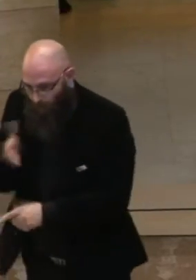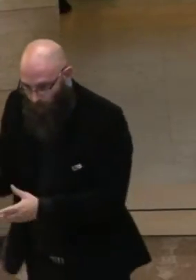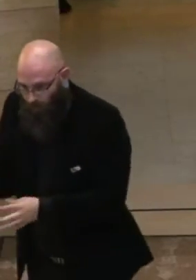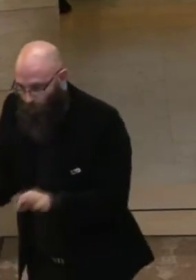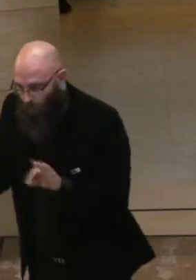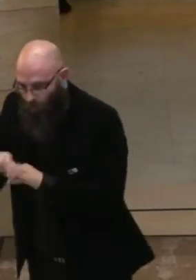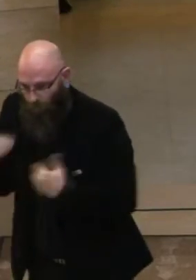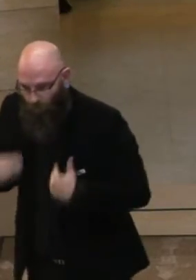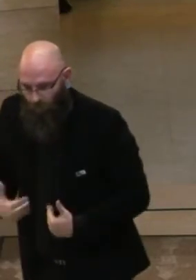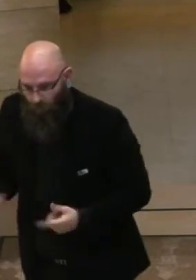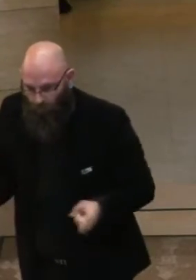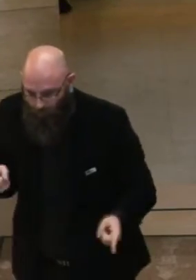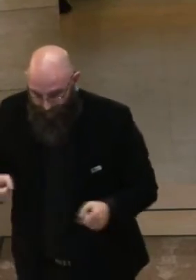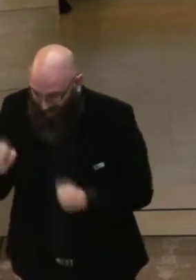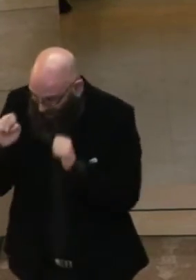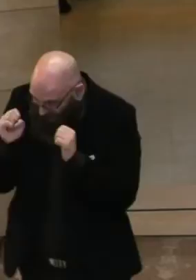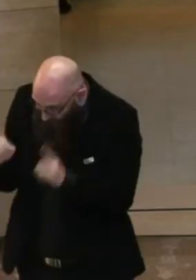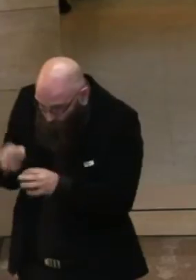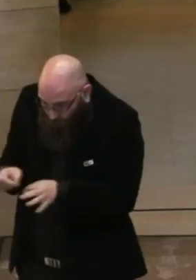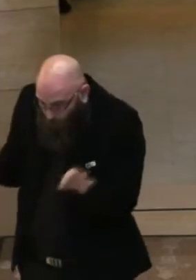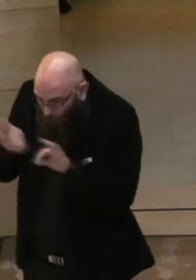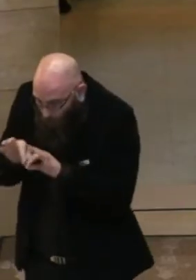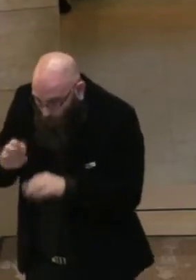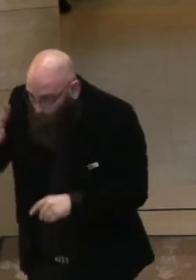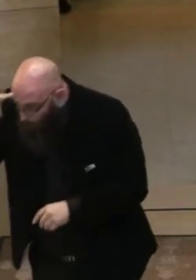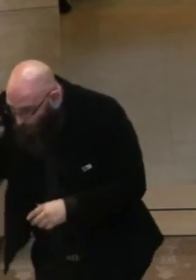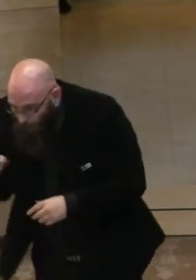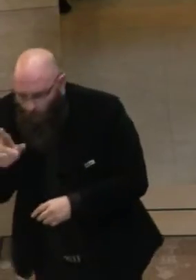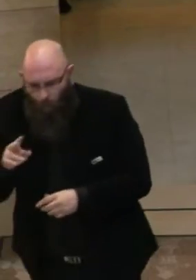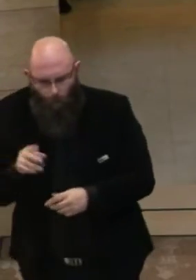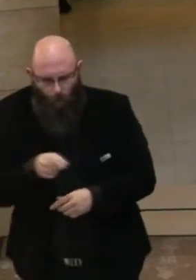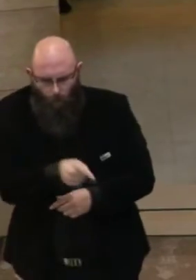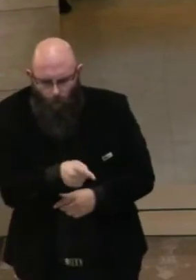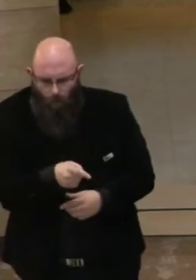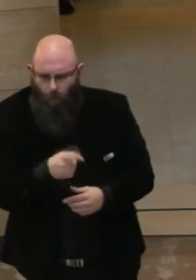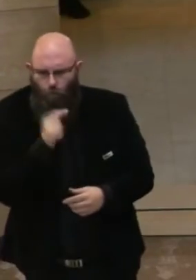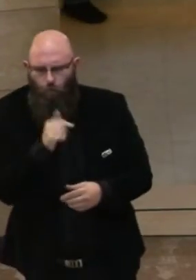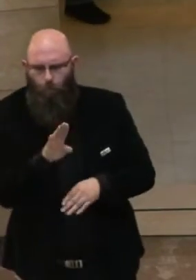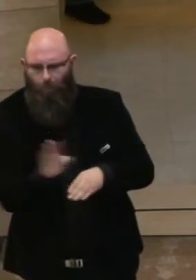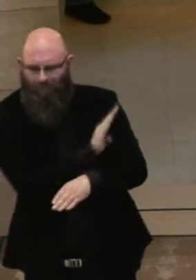educated and patriotic free man, or the feudal serfs of corporate capital?"